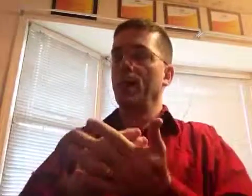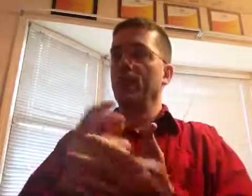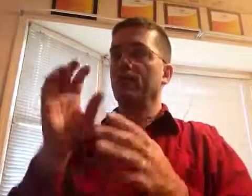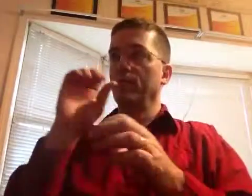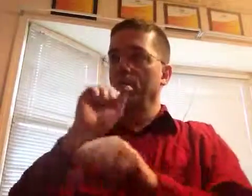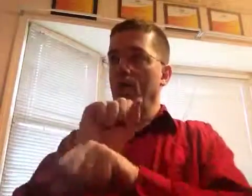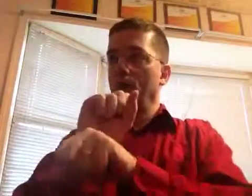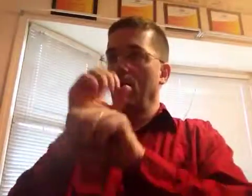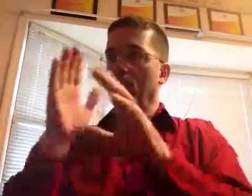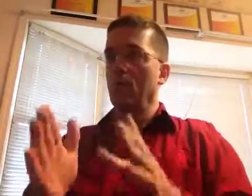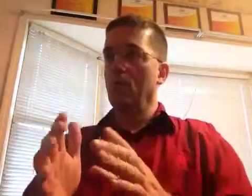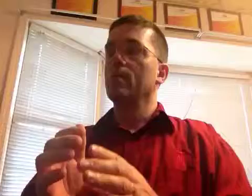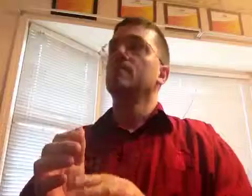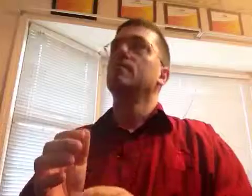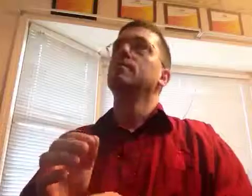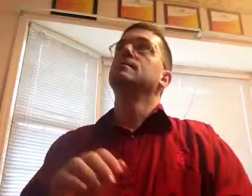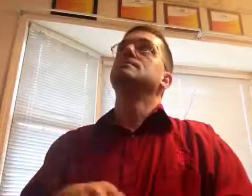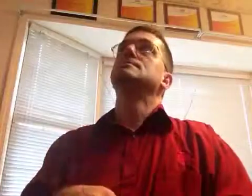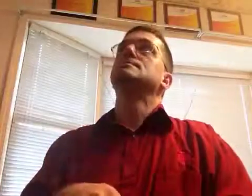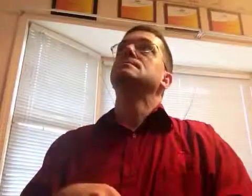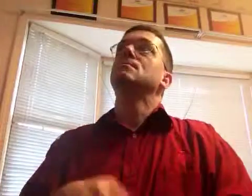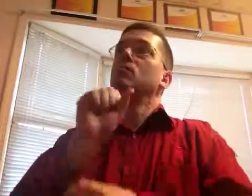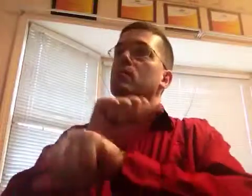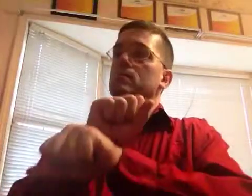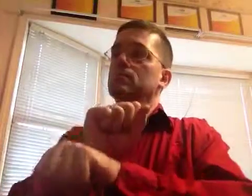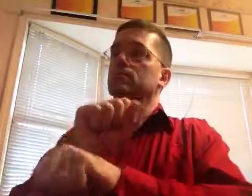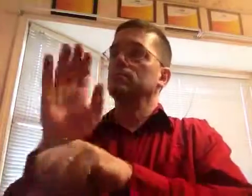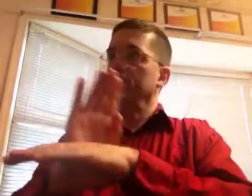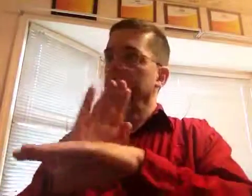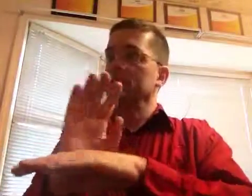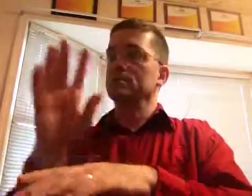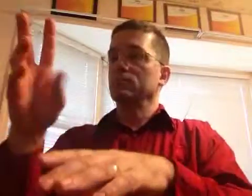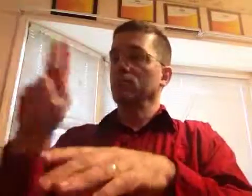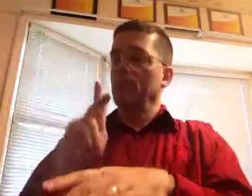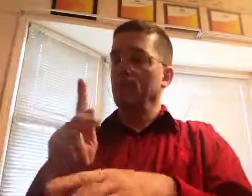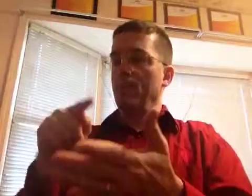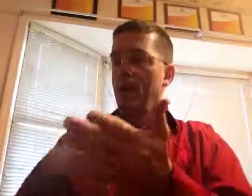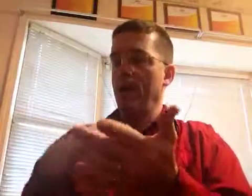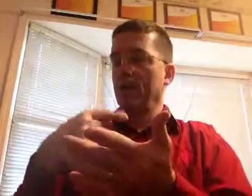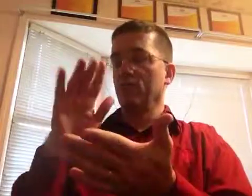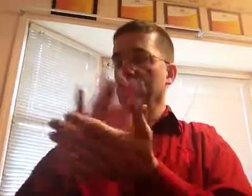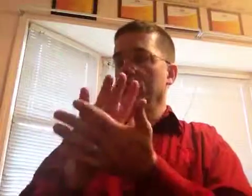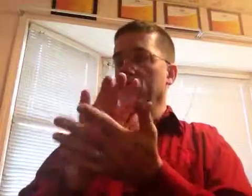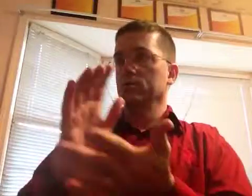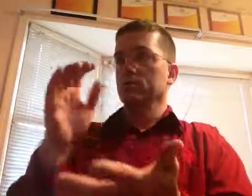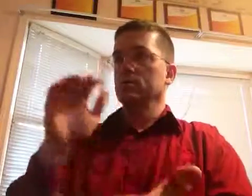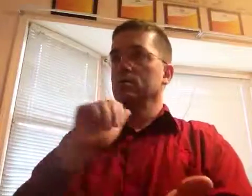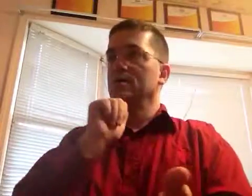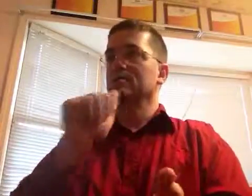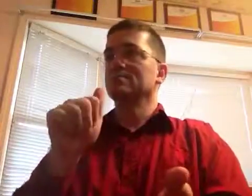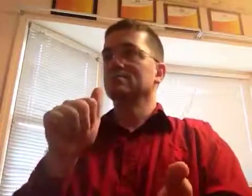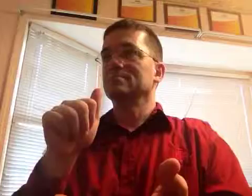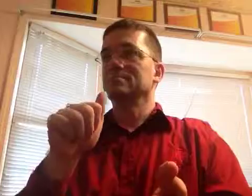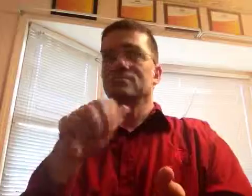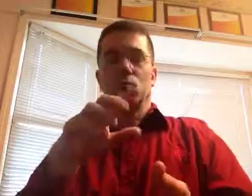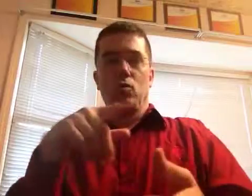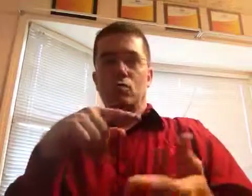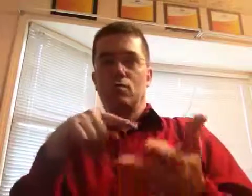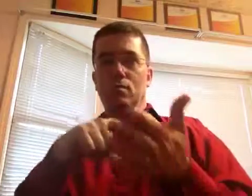get a job that actually pays, just wonder what your thoughts were on that. A job that actually pays? I'm sorry, you